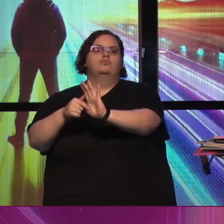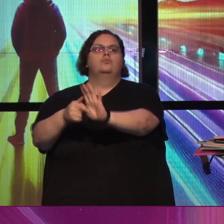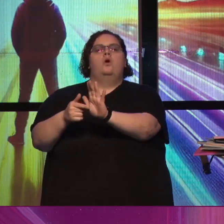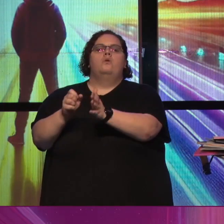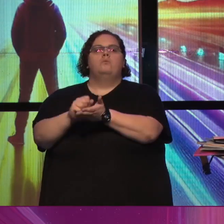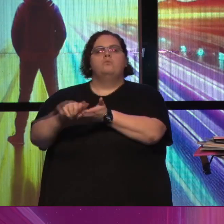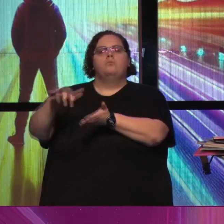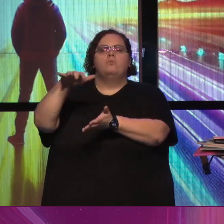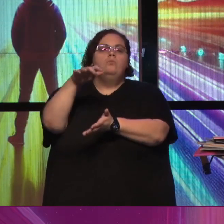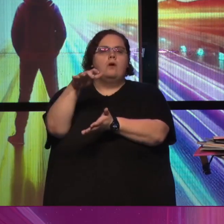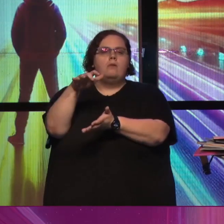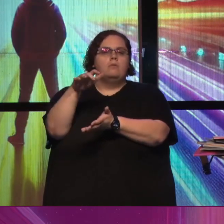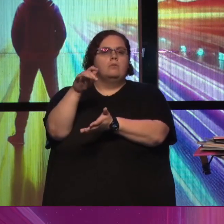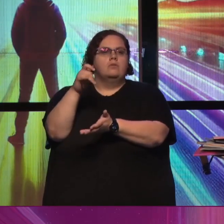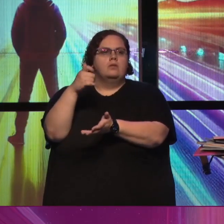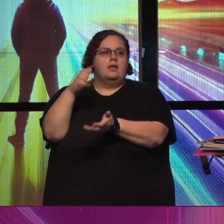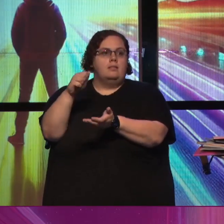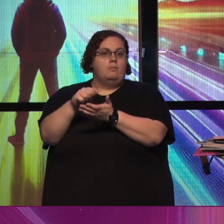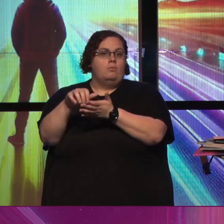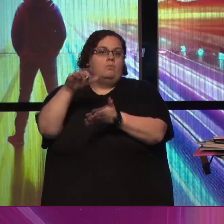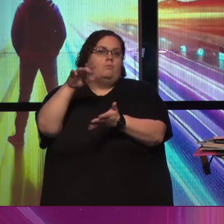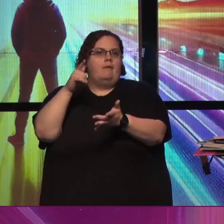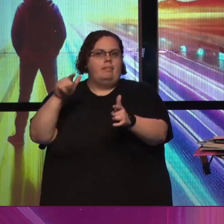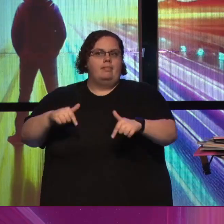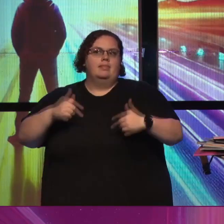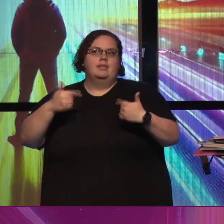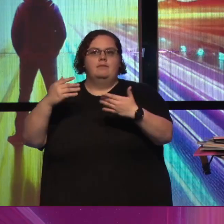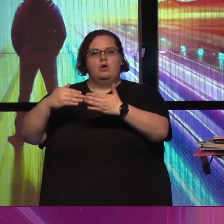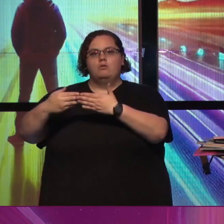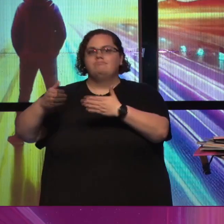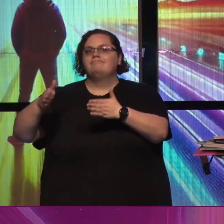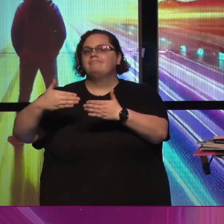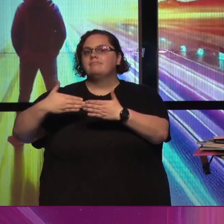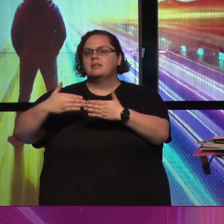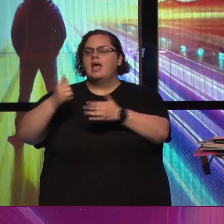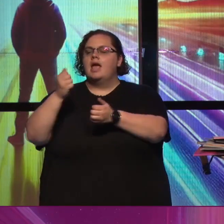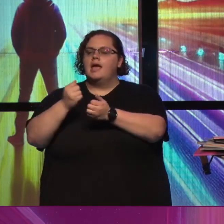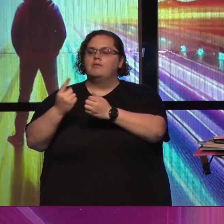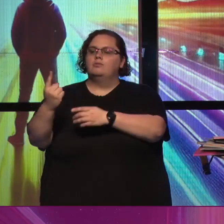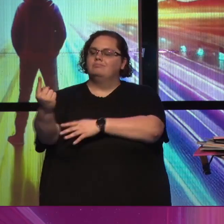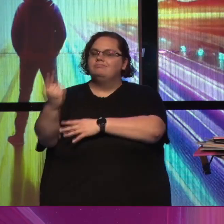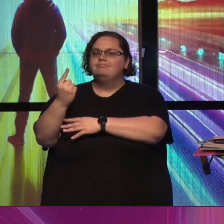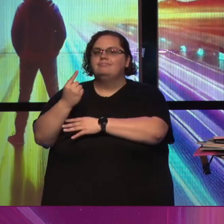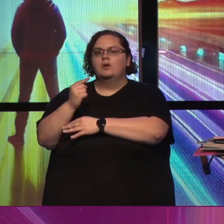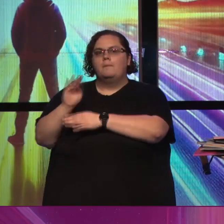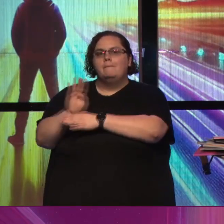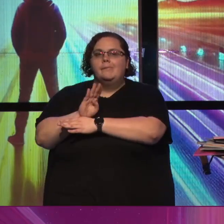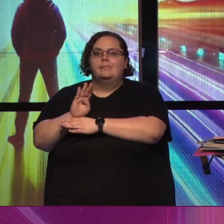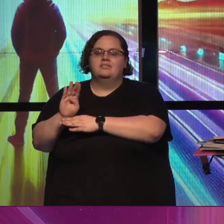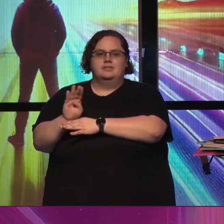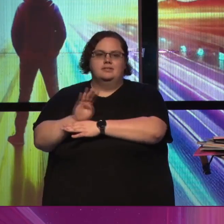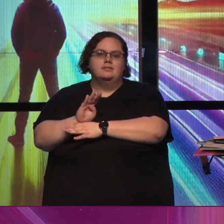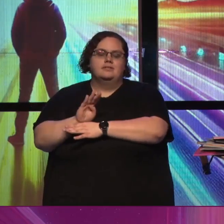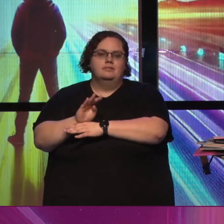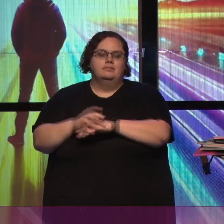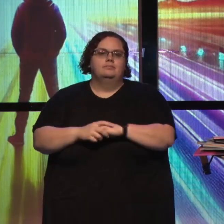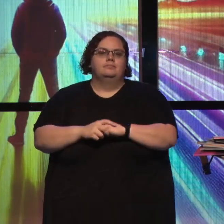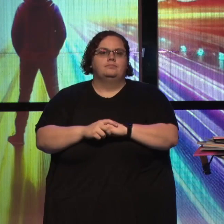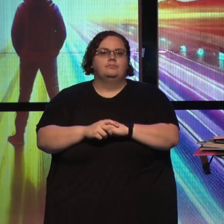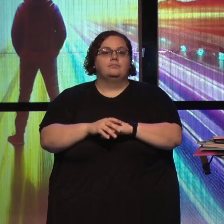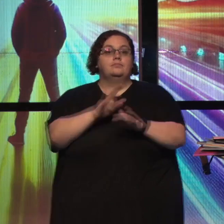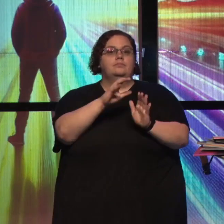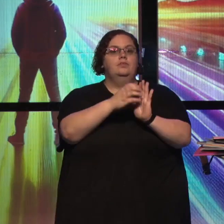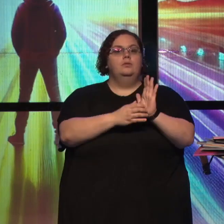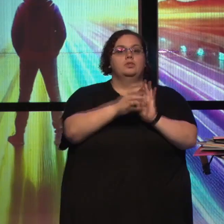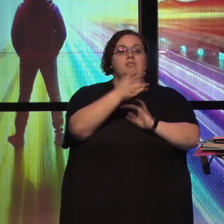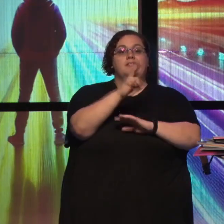live amongst our gates, then everybody will come and do business with us and will rely on us. And so Revelation chapter 17